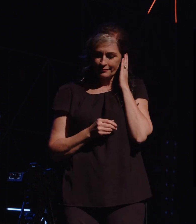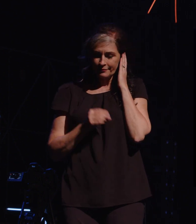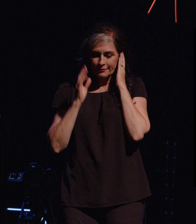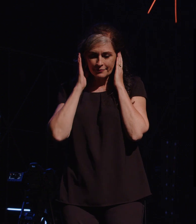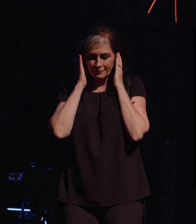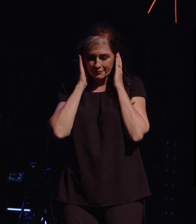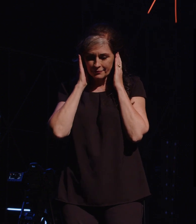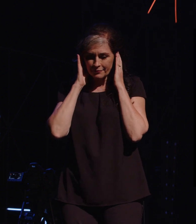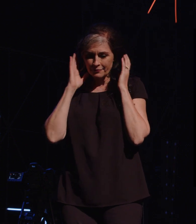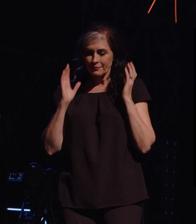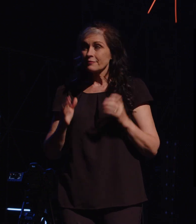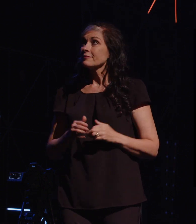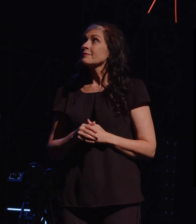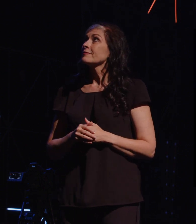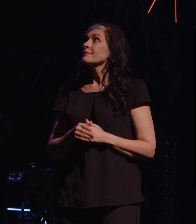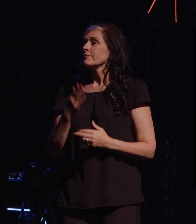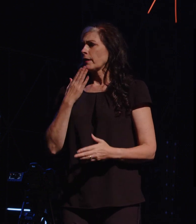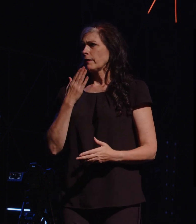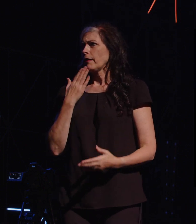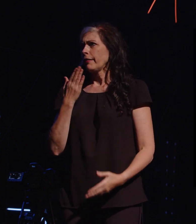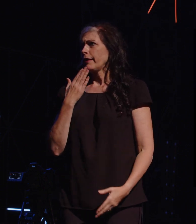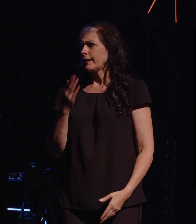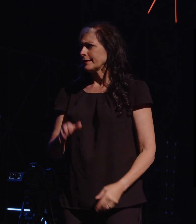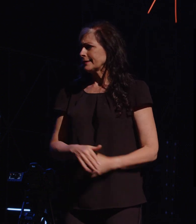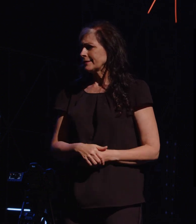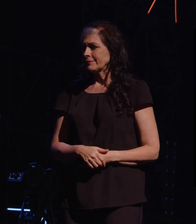Yeah, so, yeah, thanks for that.